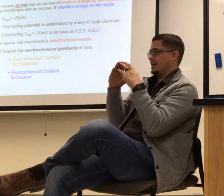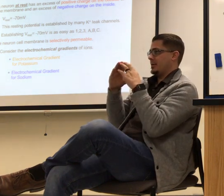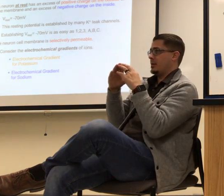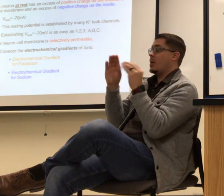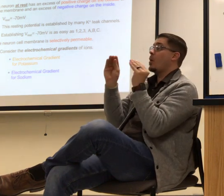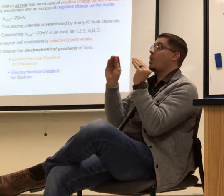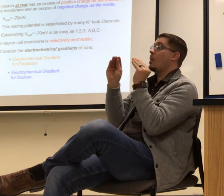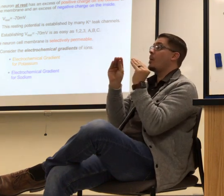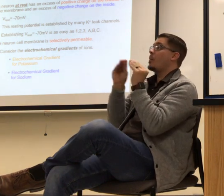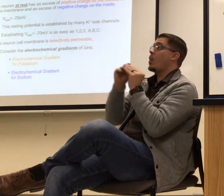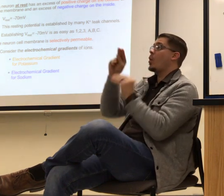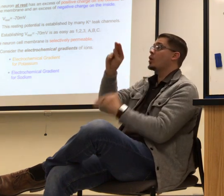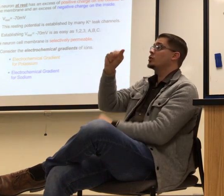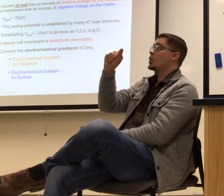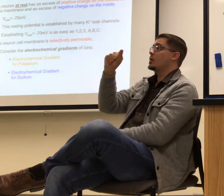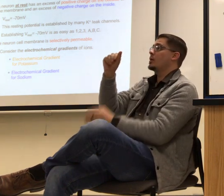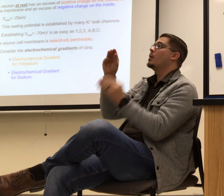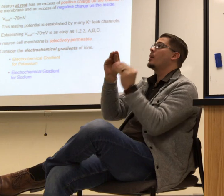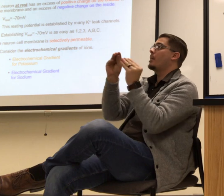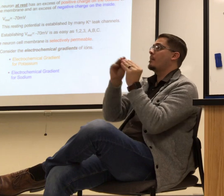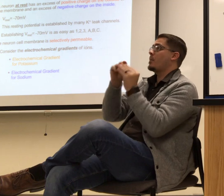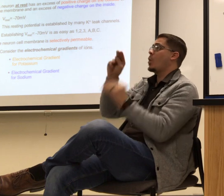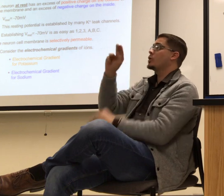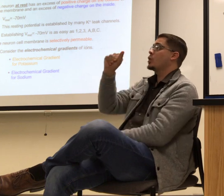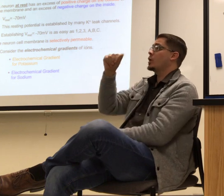and there's more sodium on the outside.